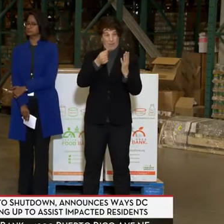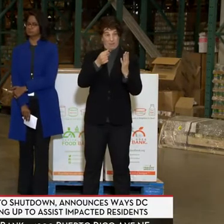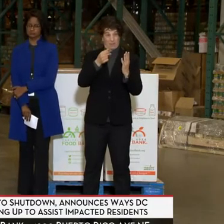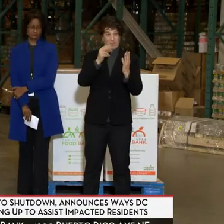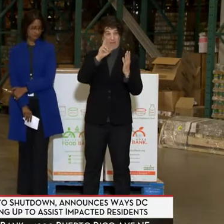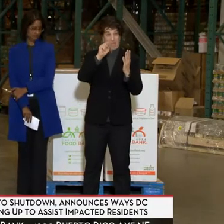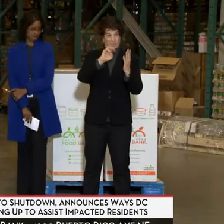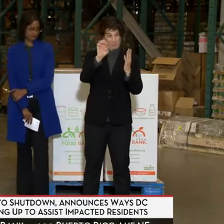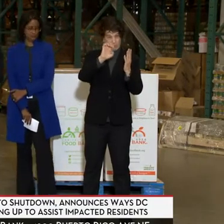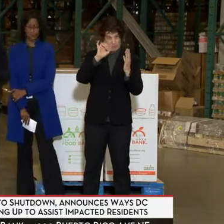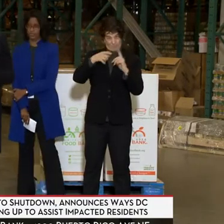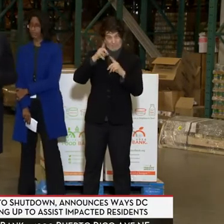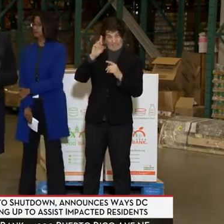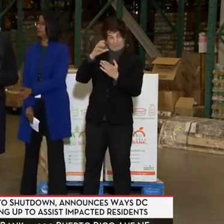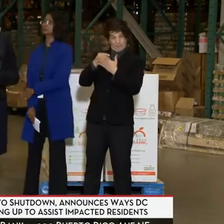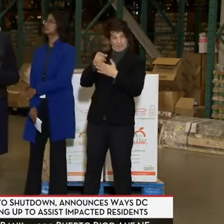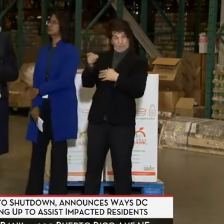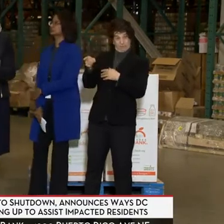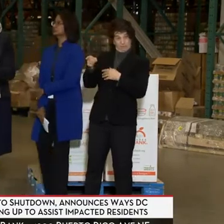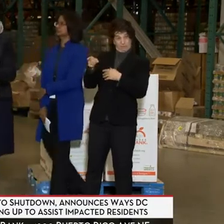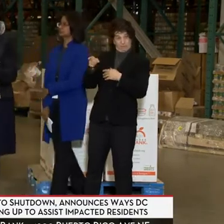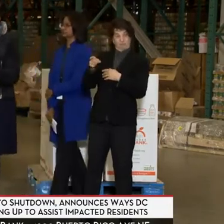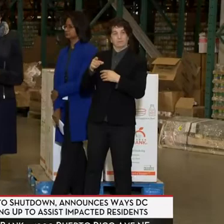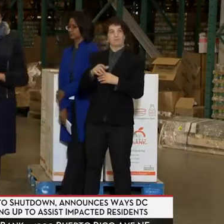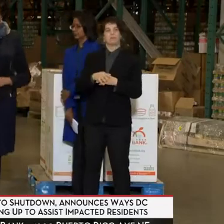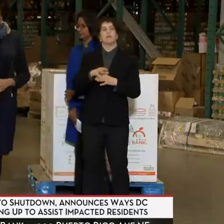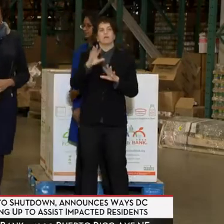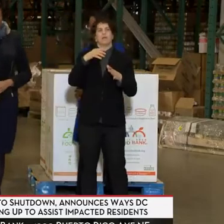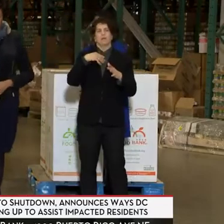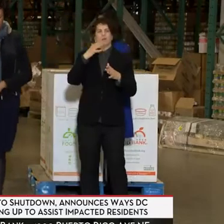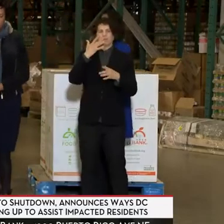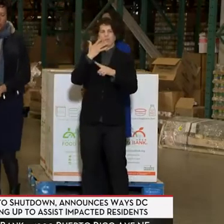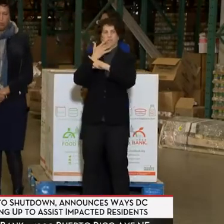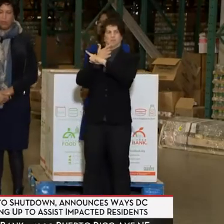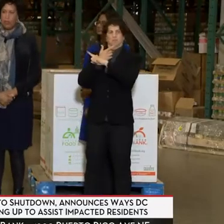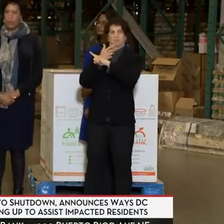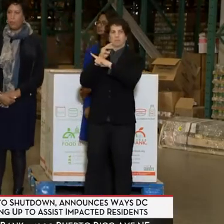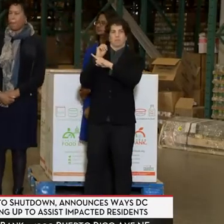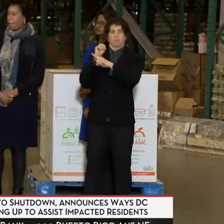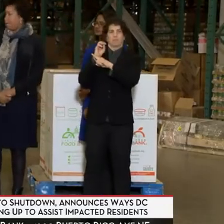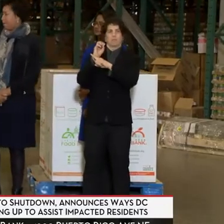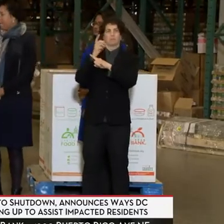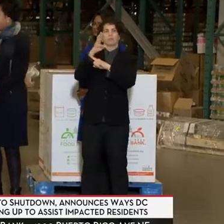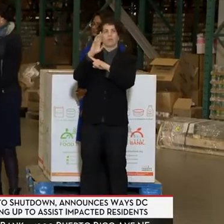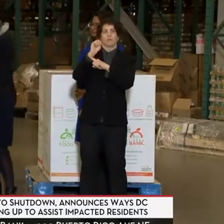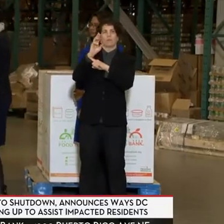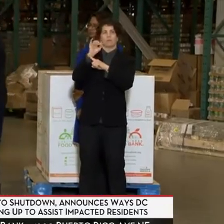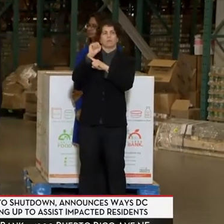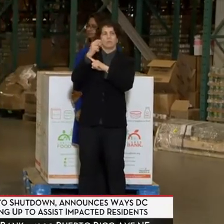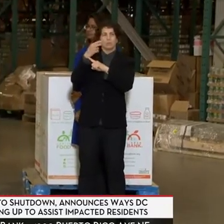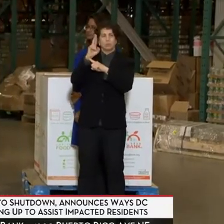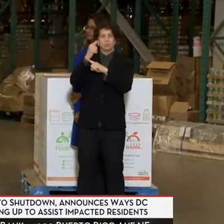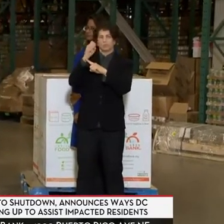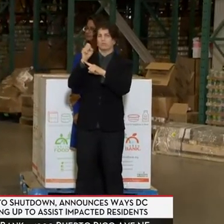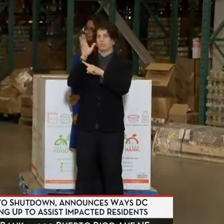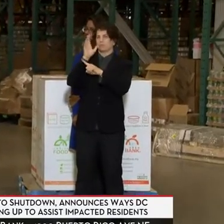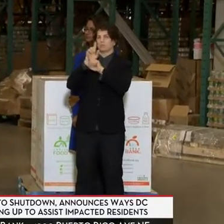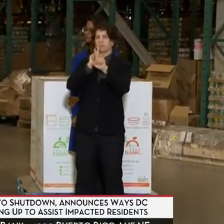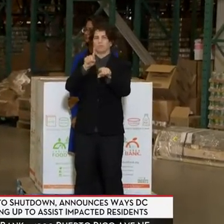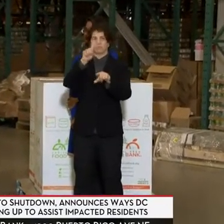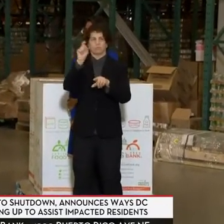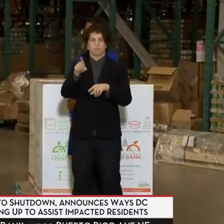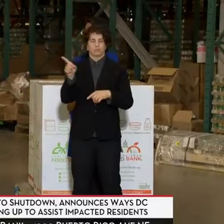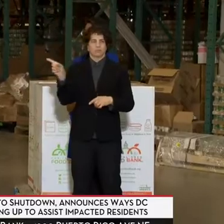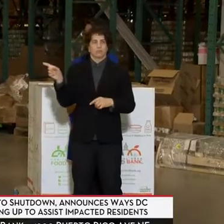other unemployment benefits. I'll have Dr. Morris Hughes talk specifically. Yep, thank you. That's right. So we currently have